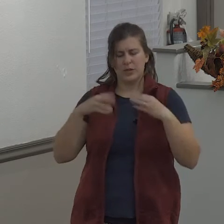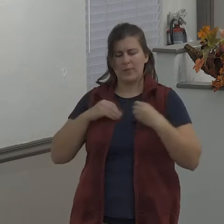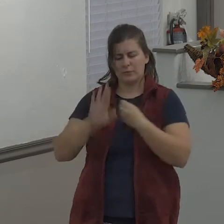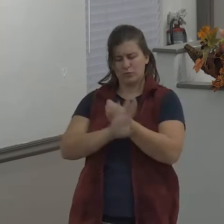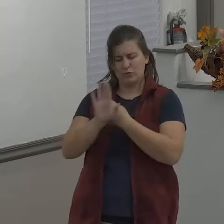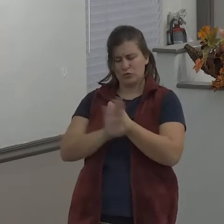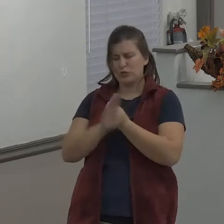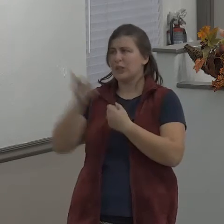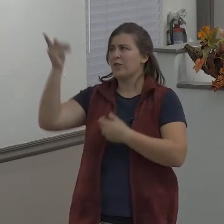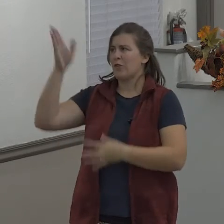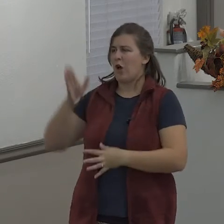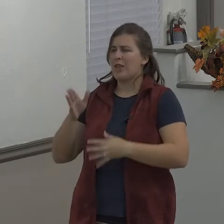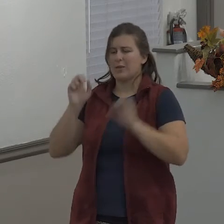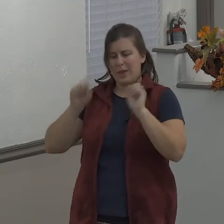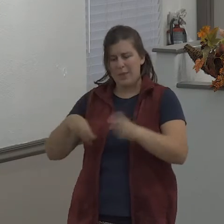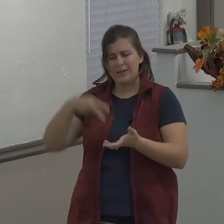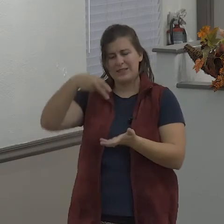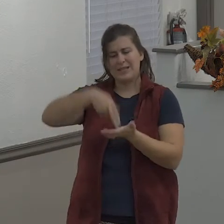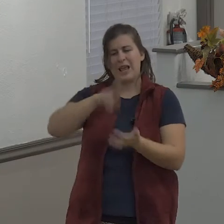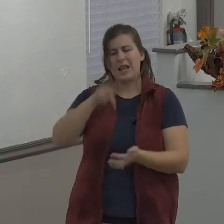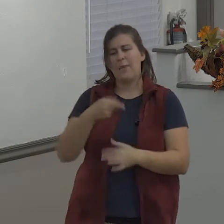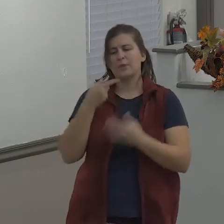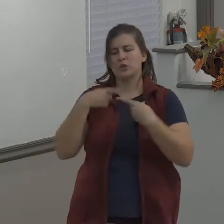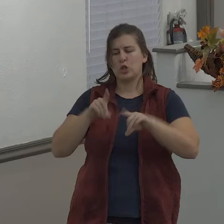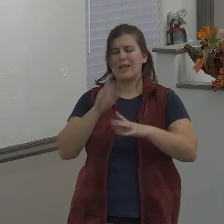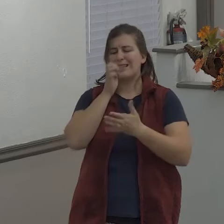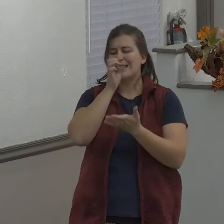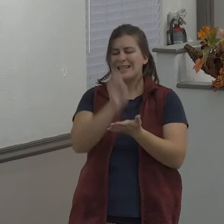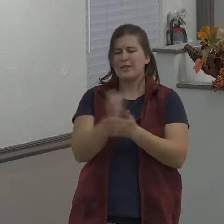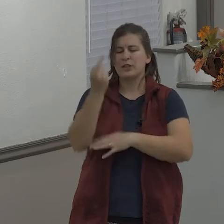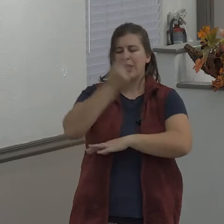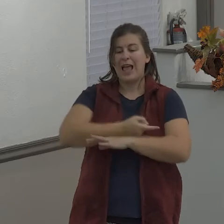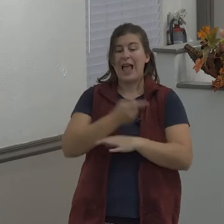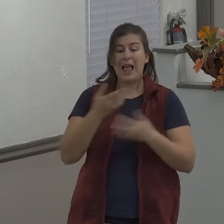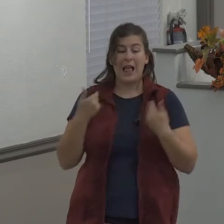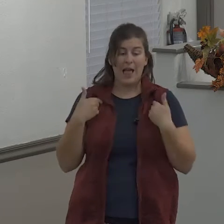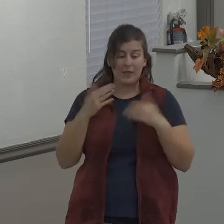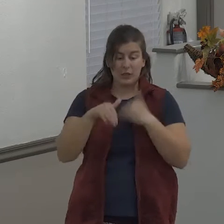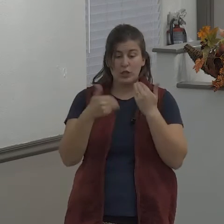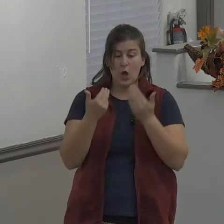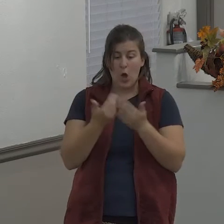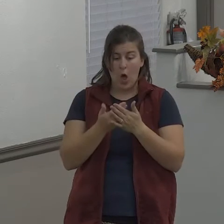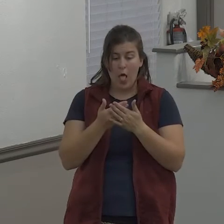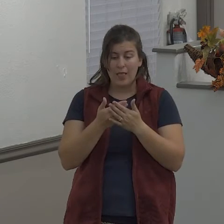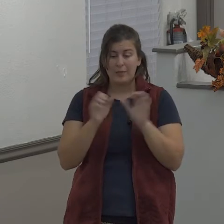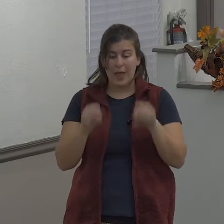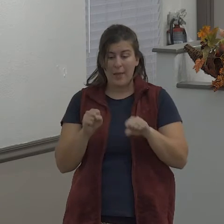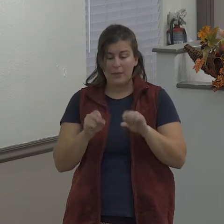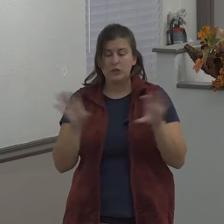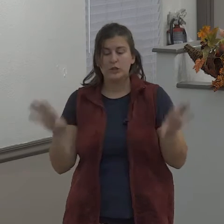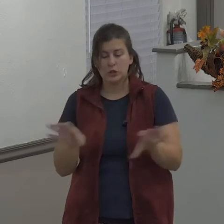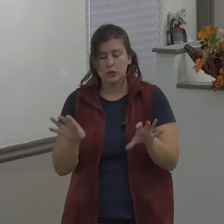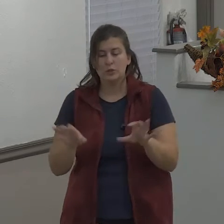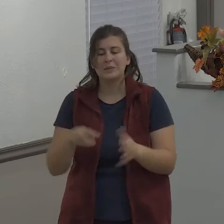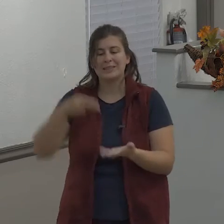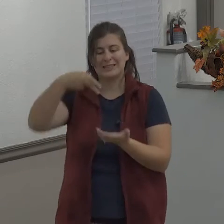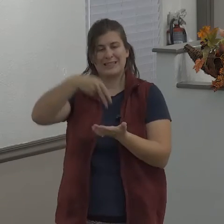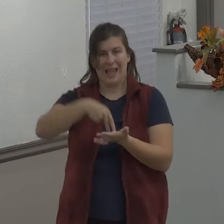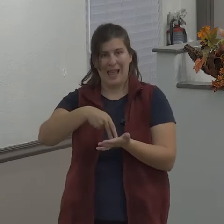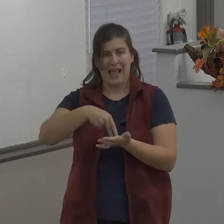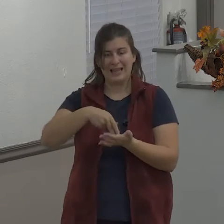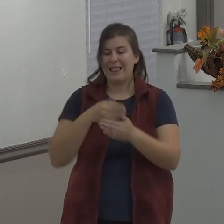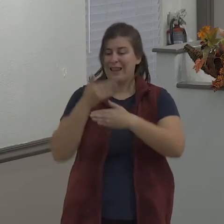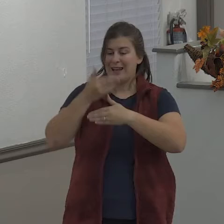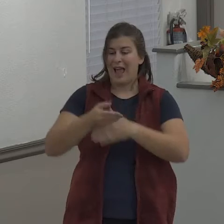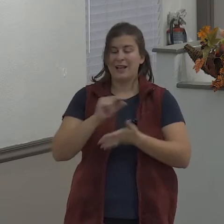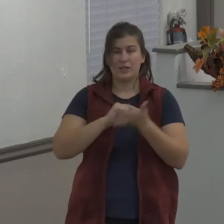that ye may be able to withstand in the evil day, and having done all, to stand." The very next verse, verse